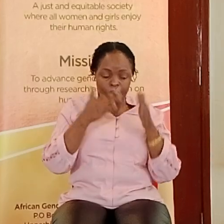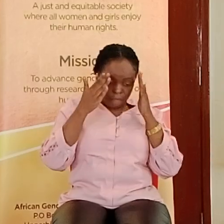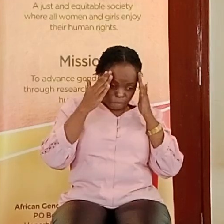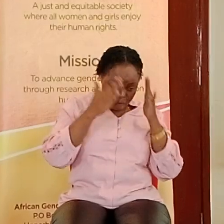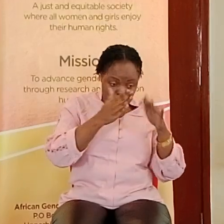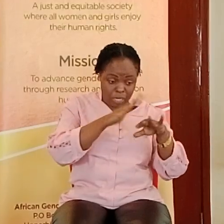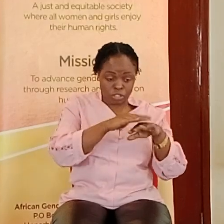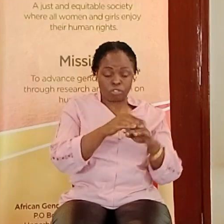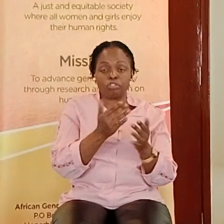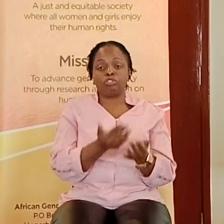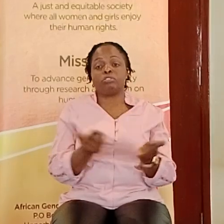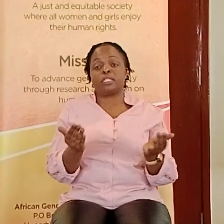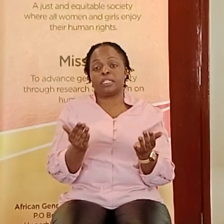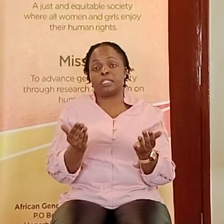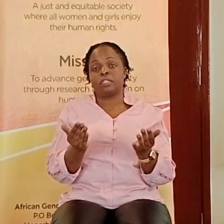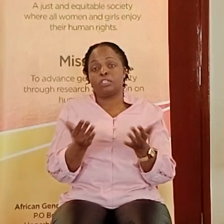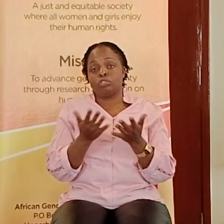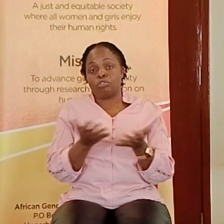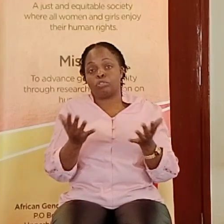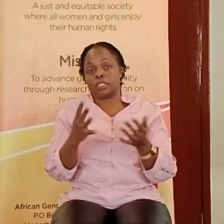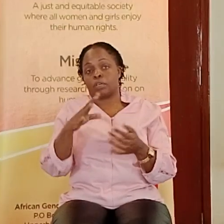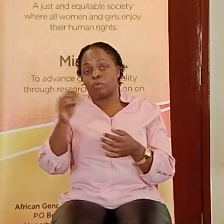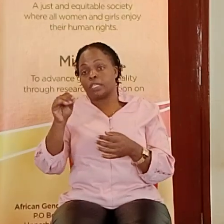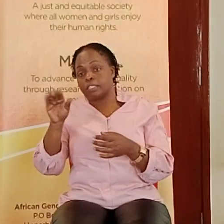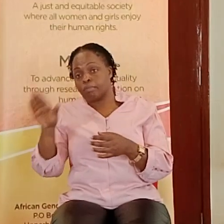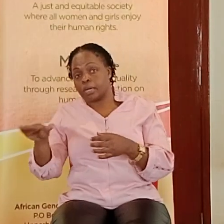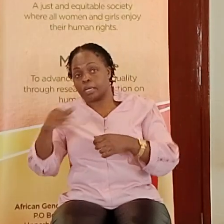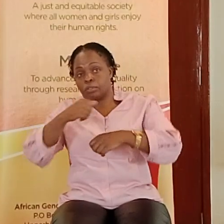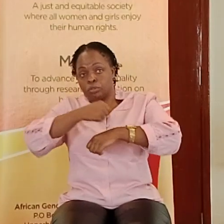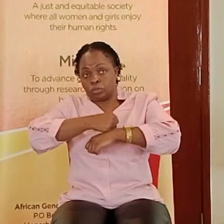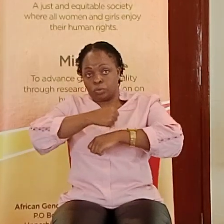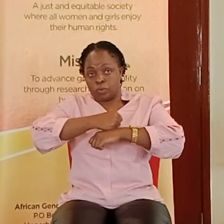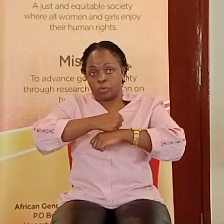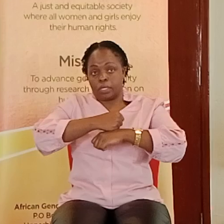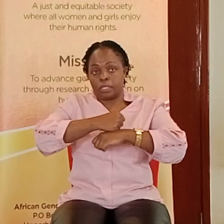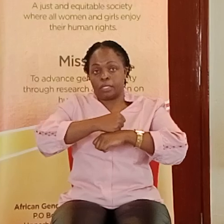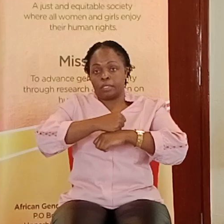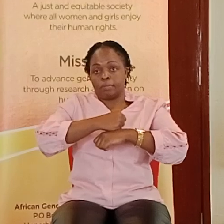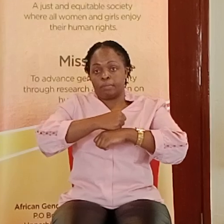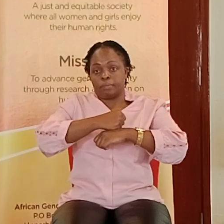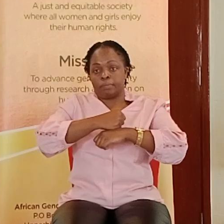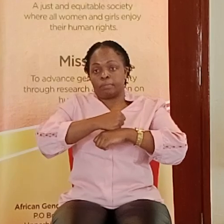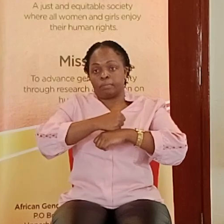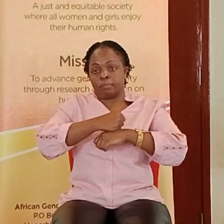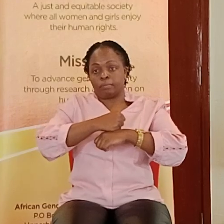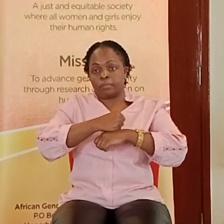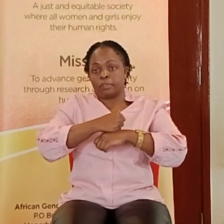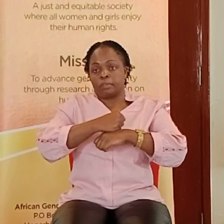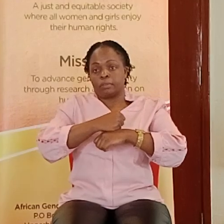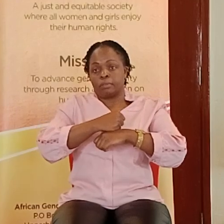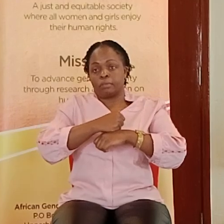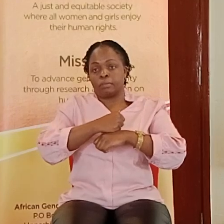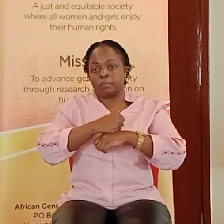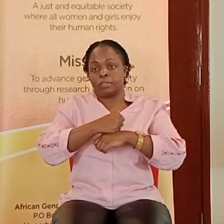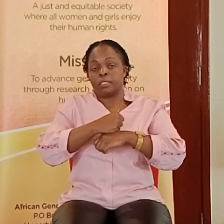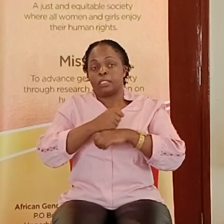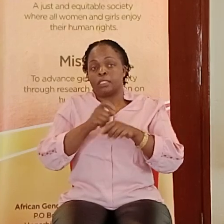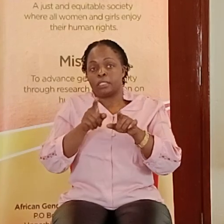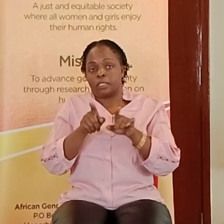children. Children went back to school later, but you can imagine that most of us in this country are in the informal sector. When there were floods,